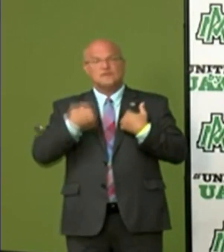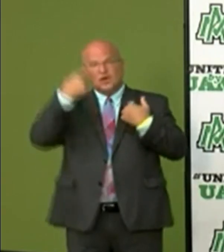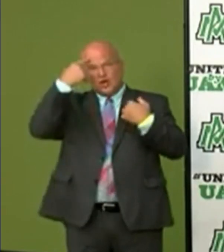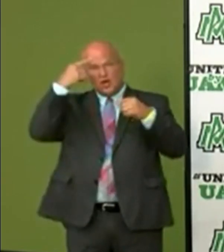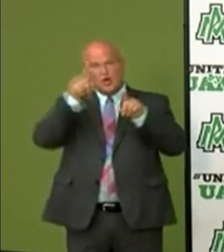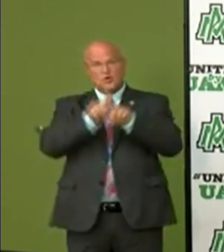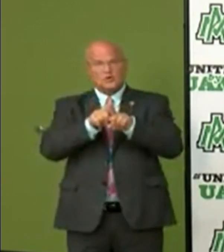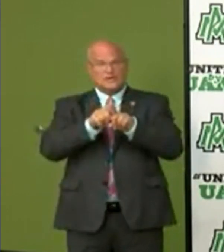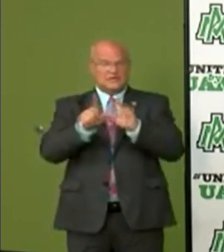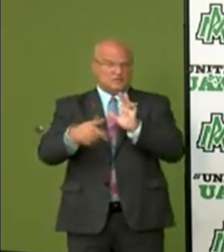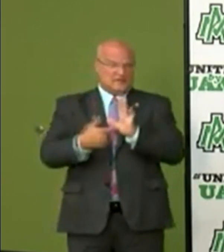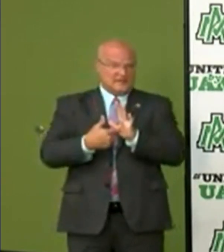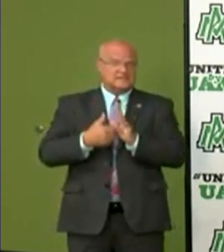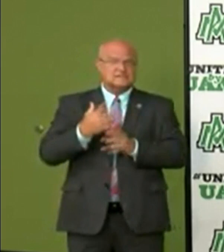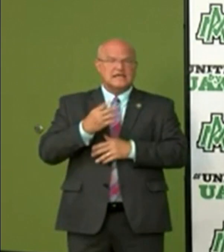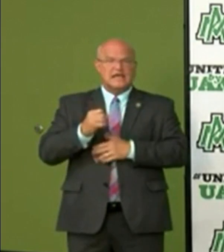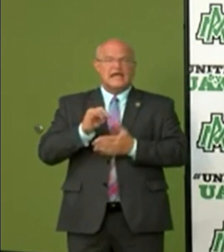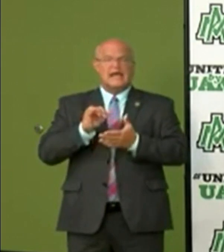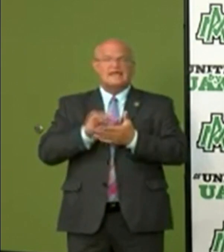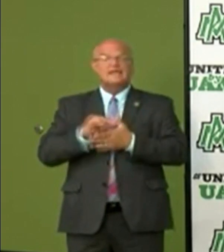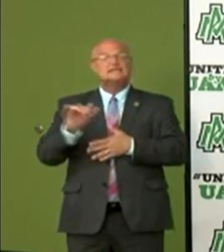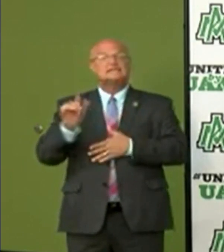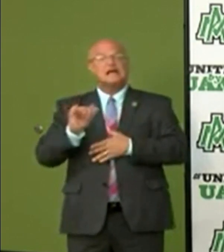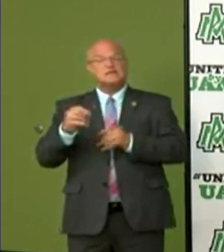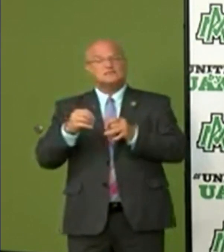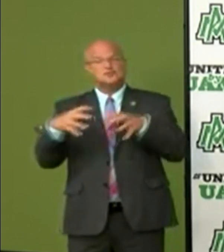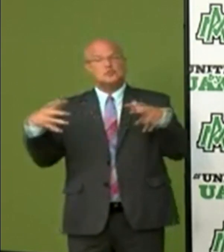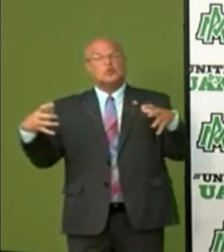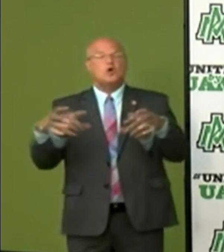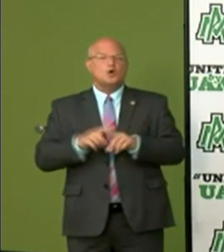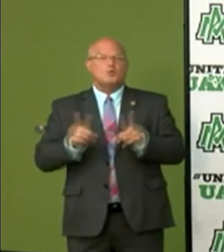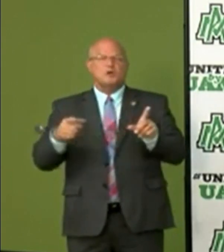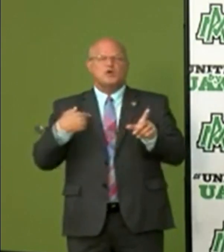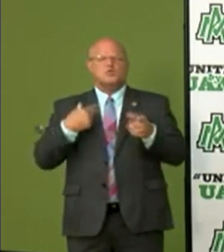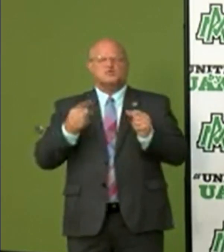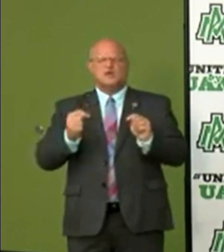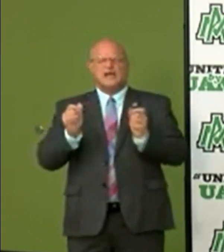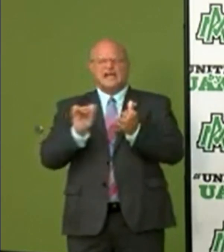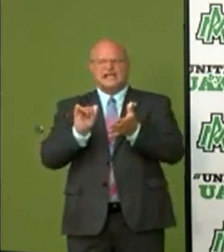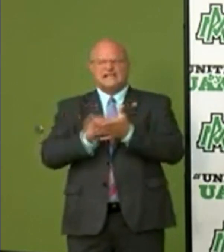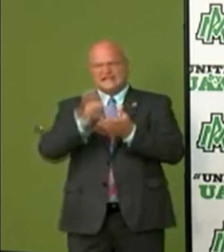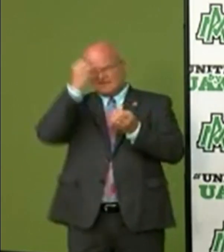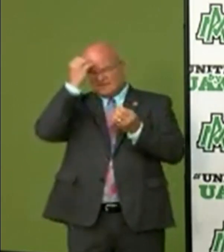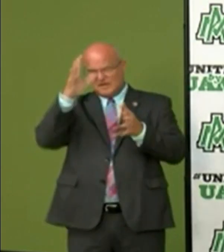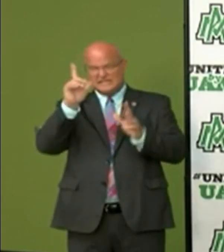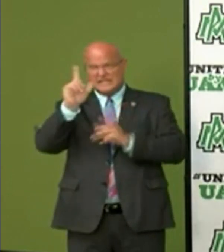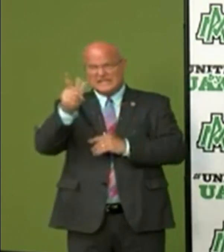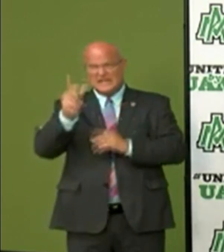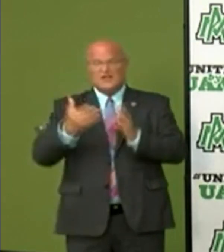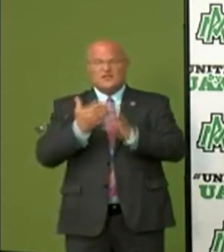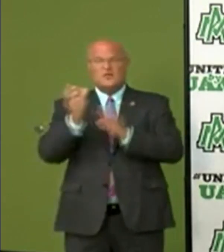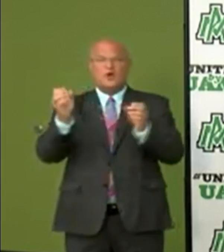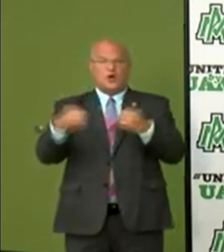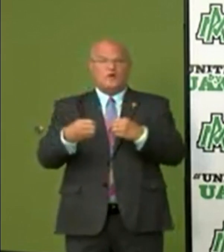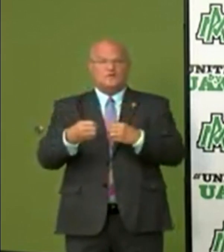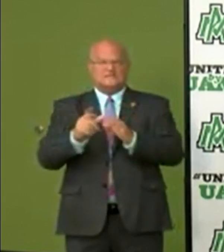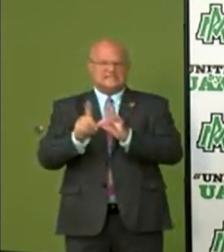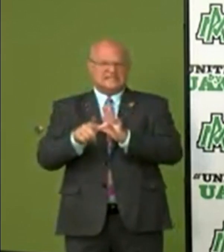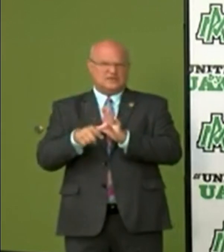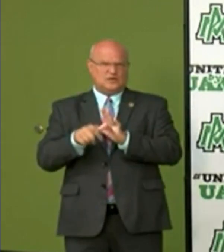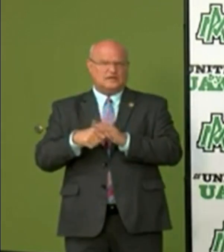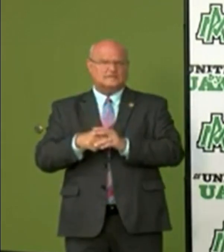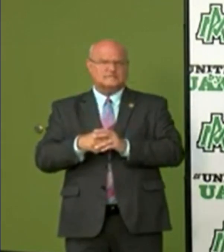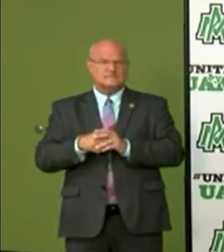agreed to this, and that's likely to grow, but we'll try to get that information to you through our office a little bit